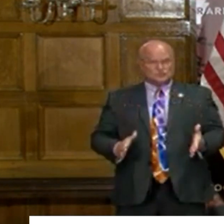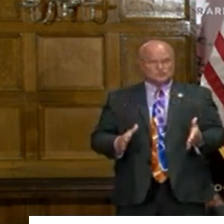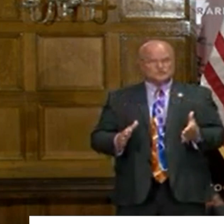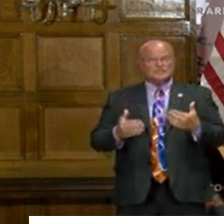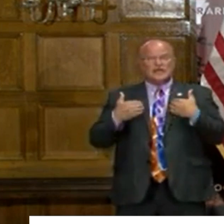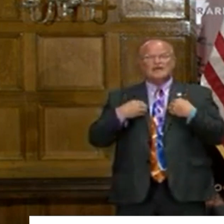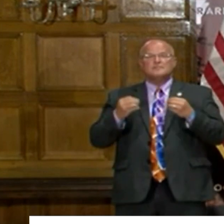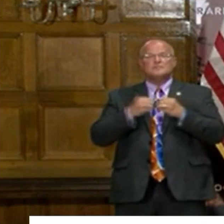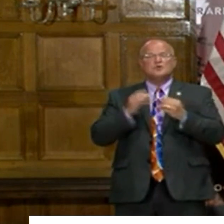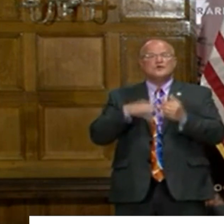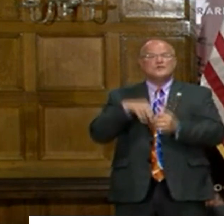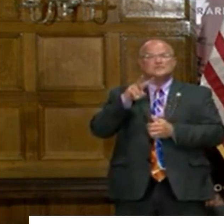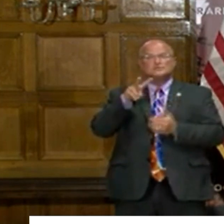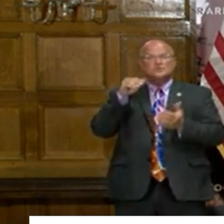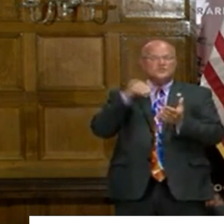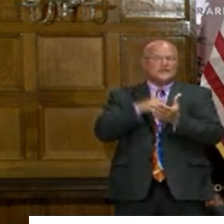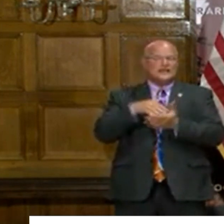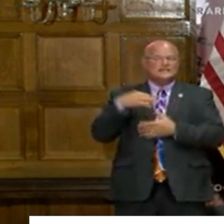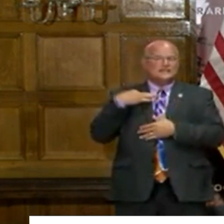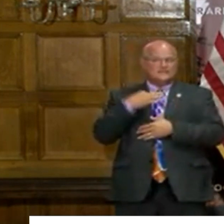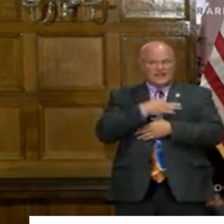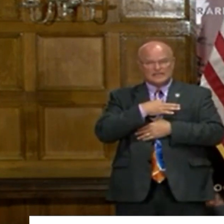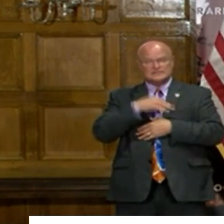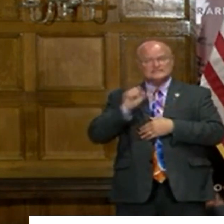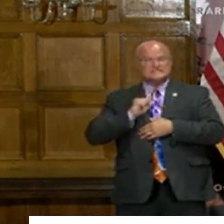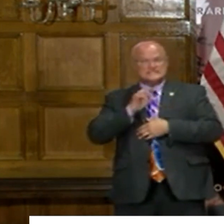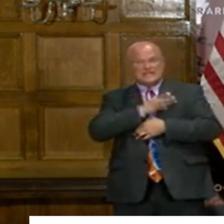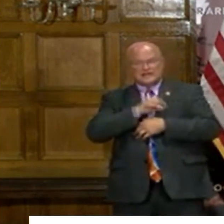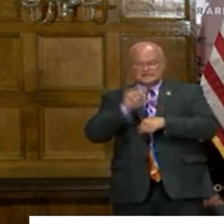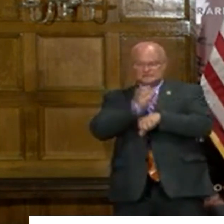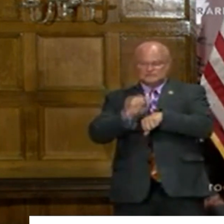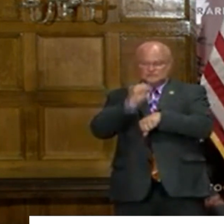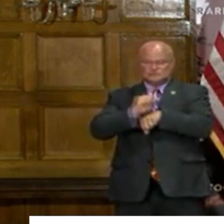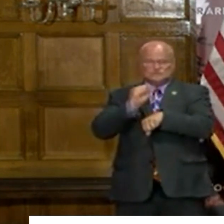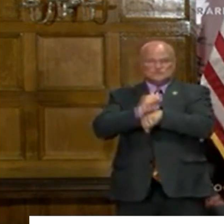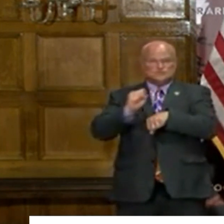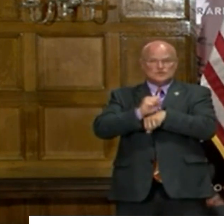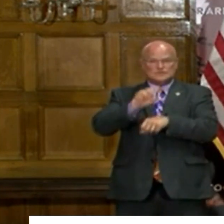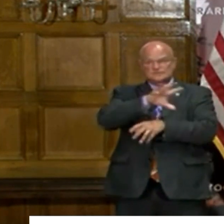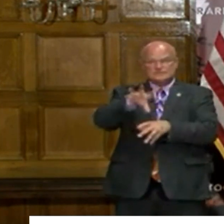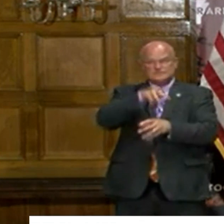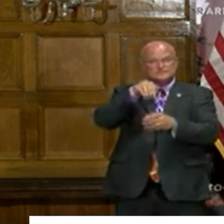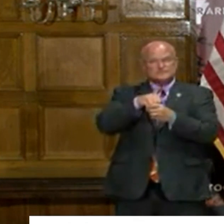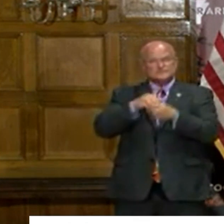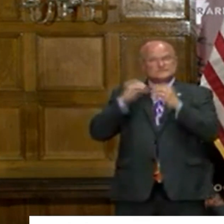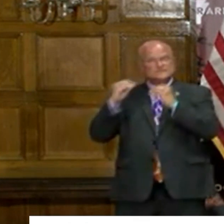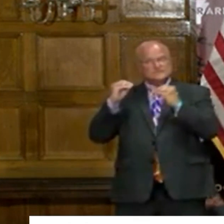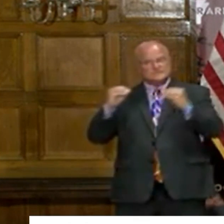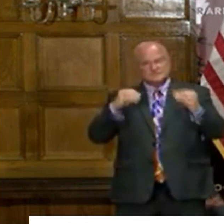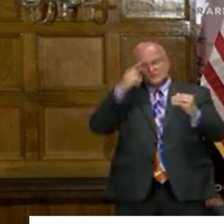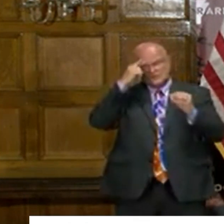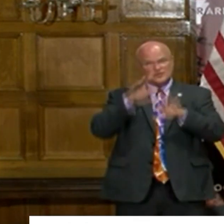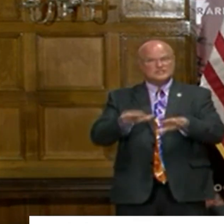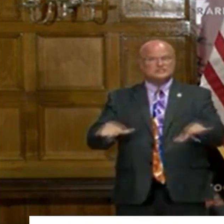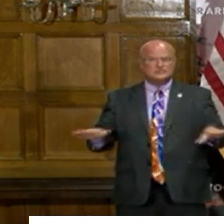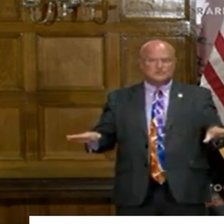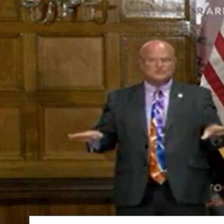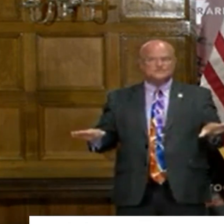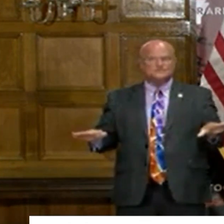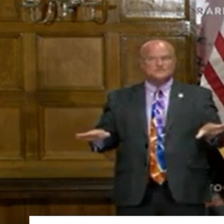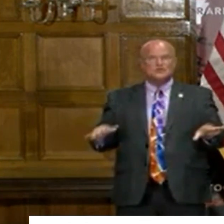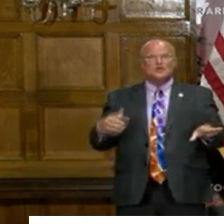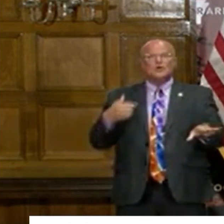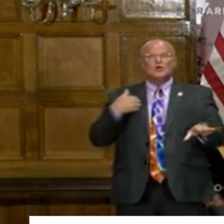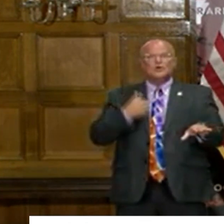have over 2,000 faculty and staff that's at work engaging in the education for those children. We